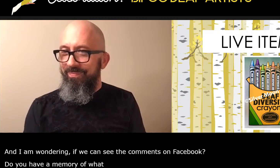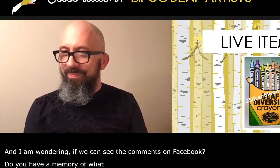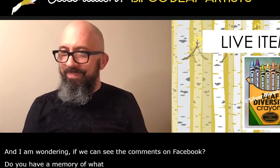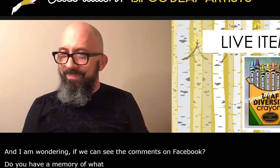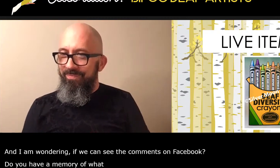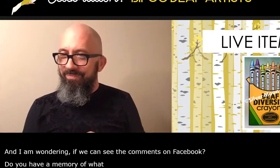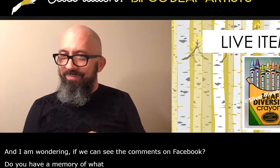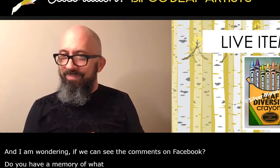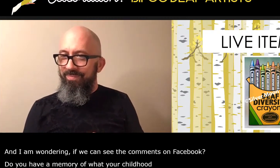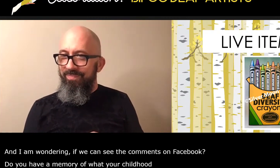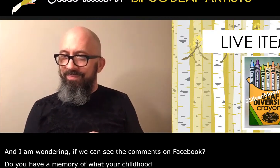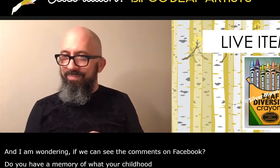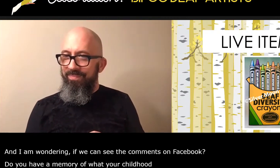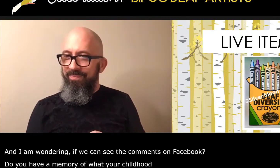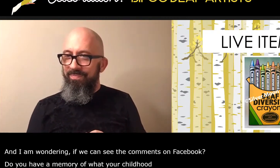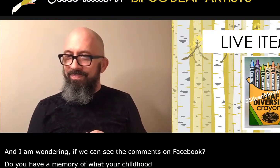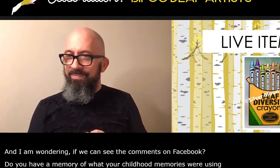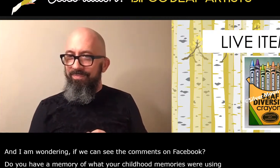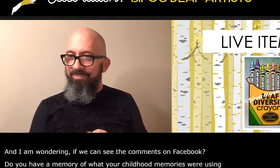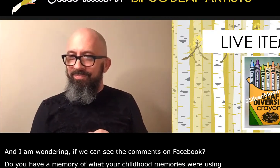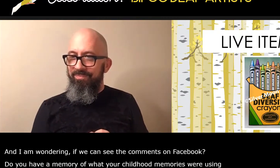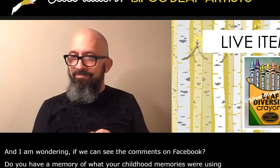yourselves?